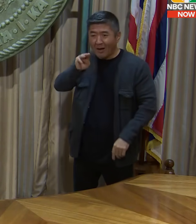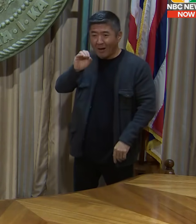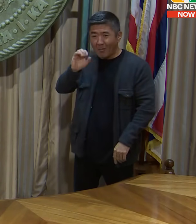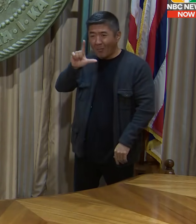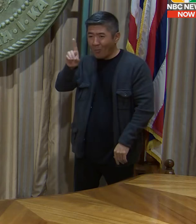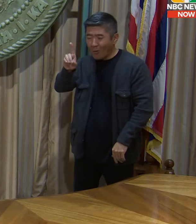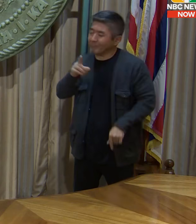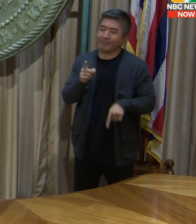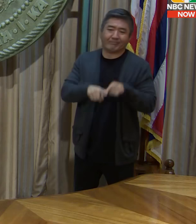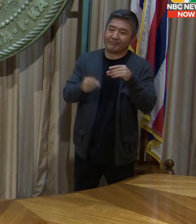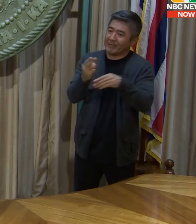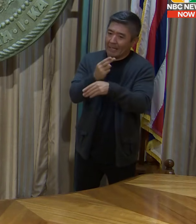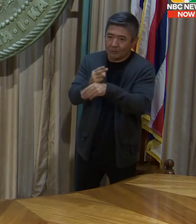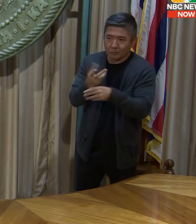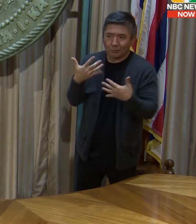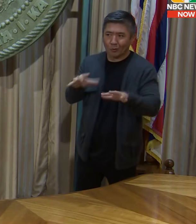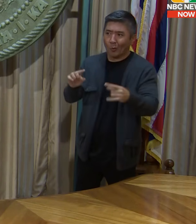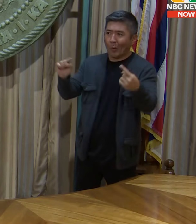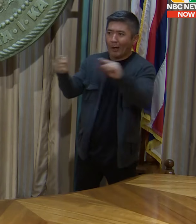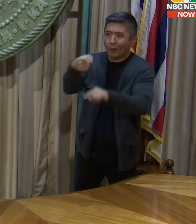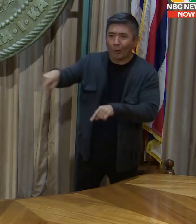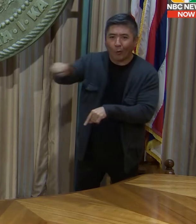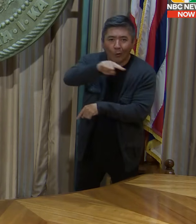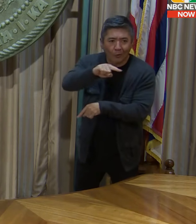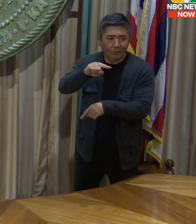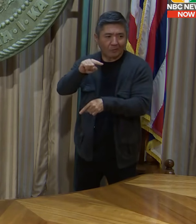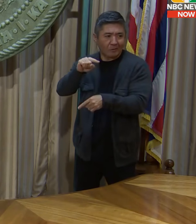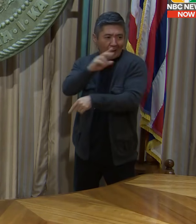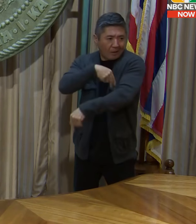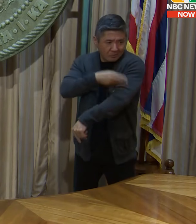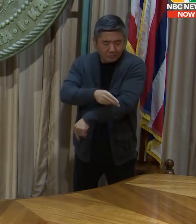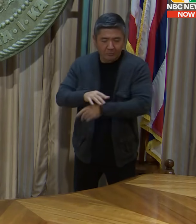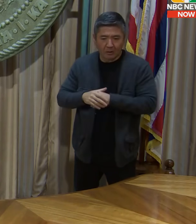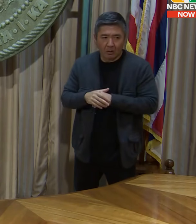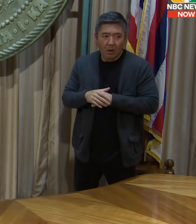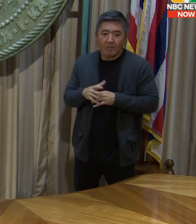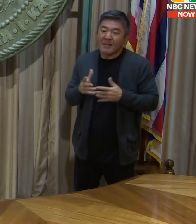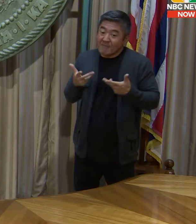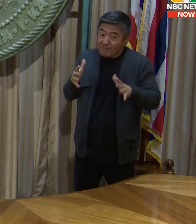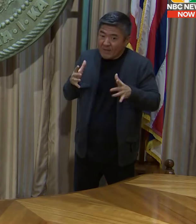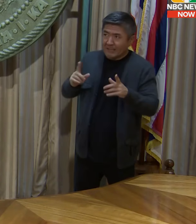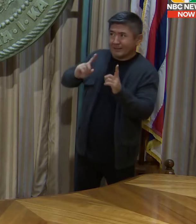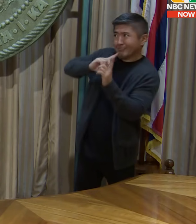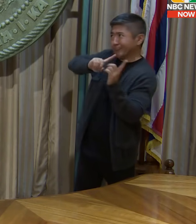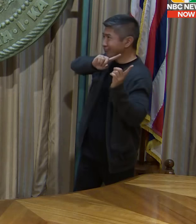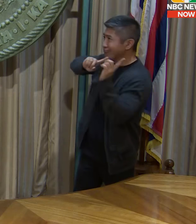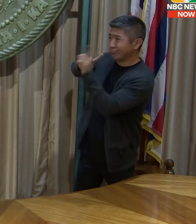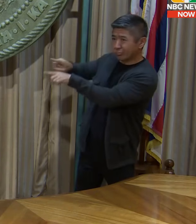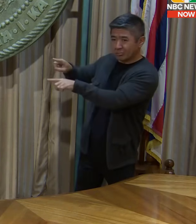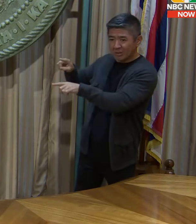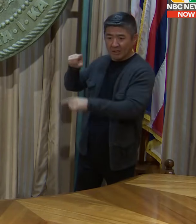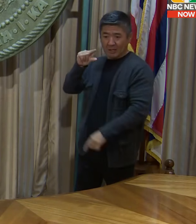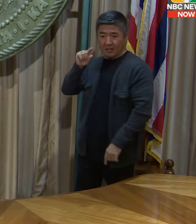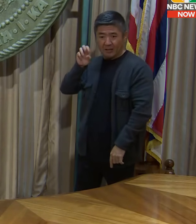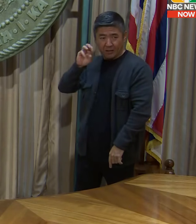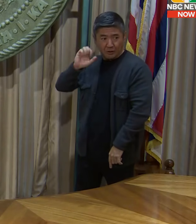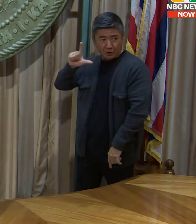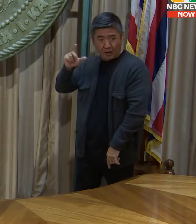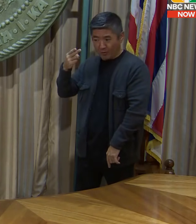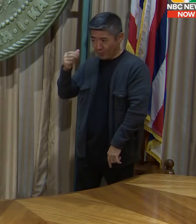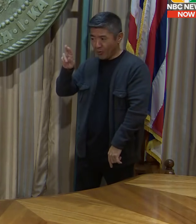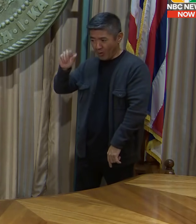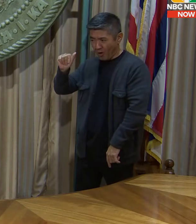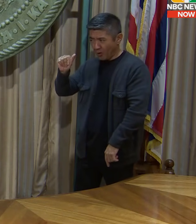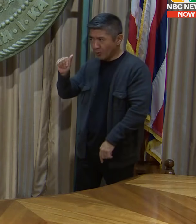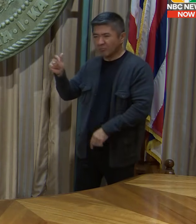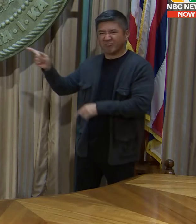good news is we've done and made some very large orders through the General's team. So those orders are now coming in. We've also seen